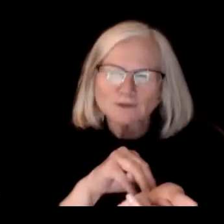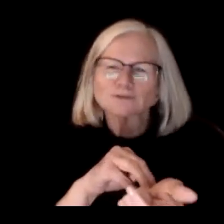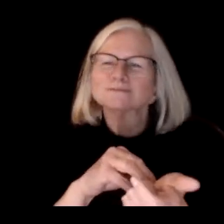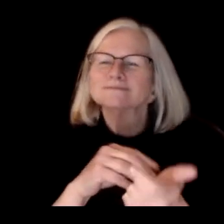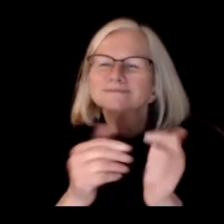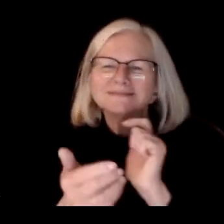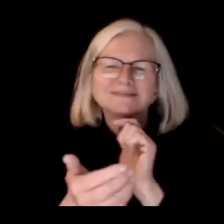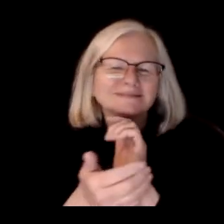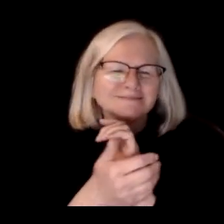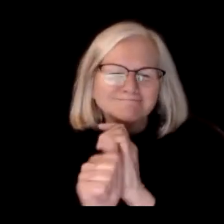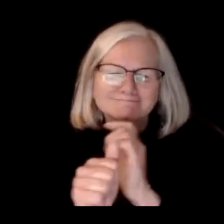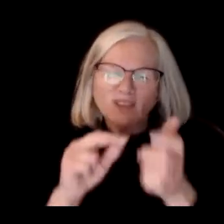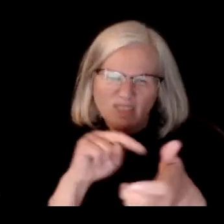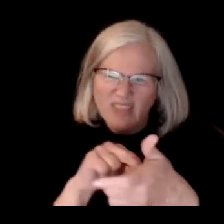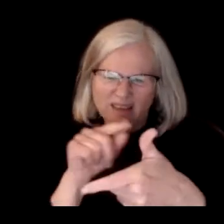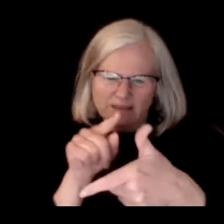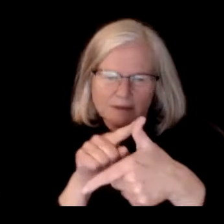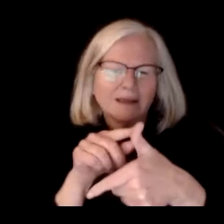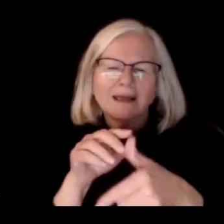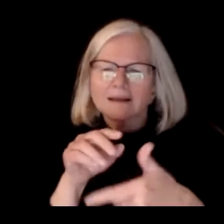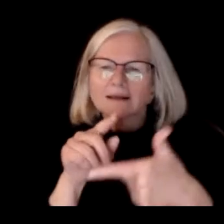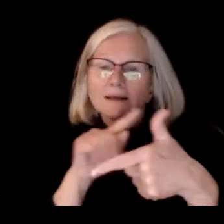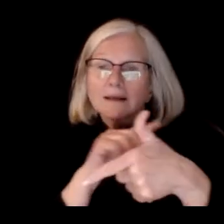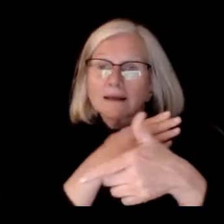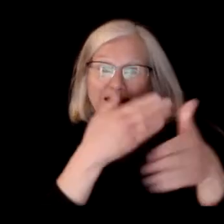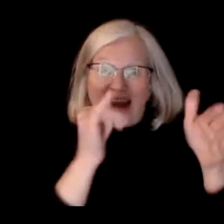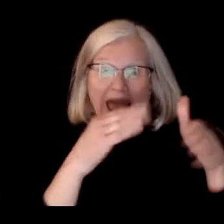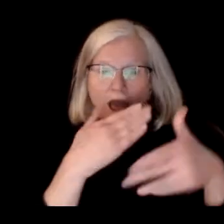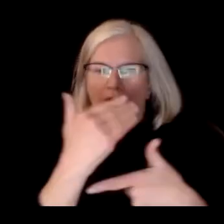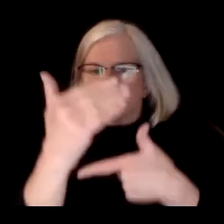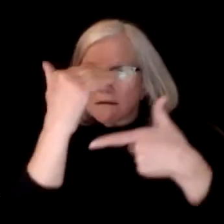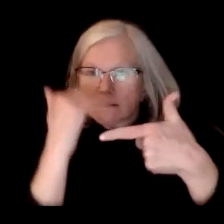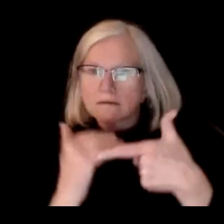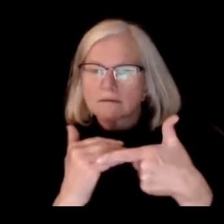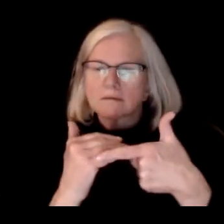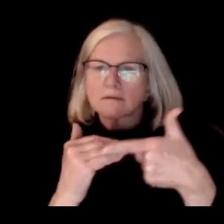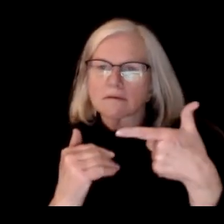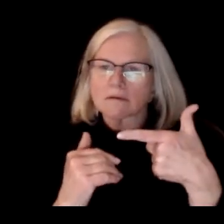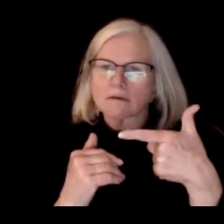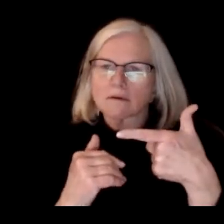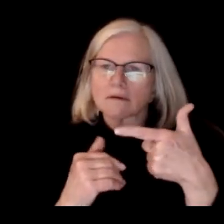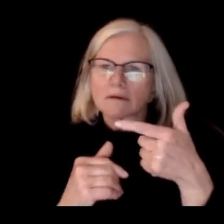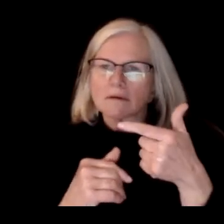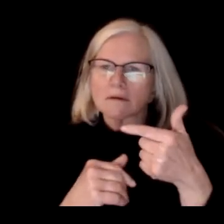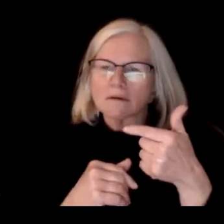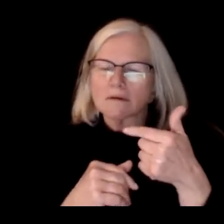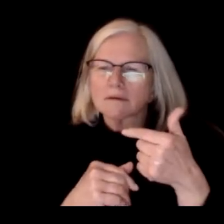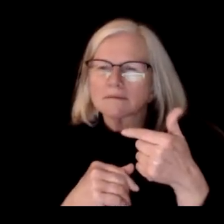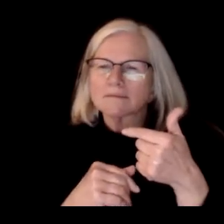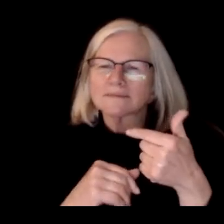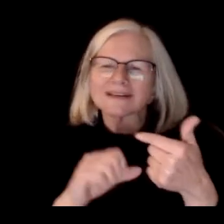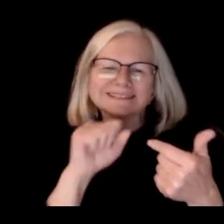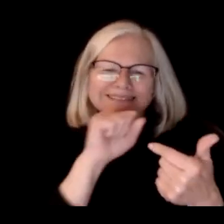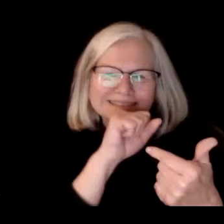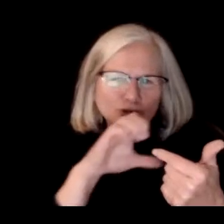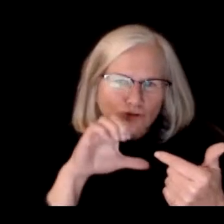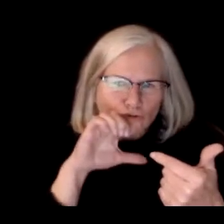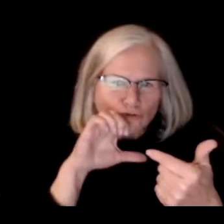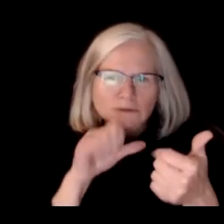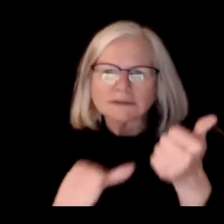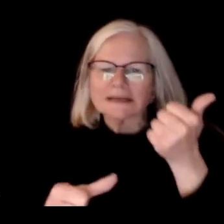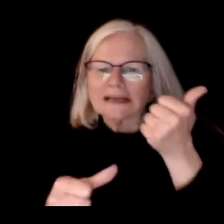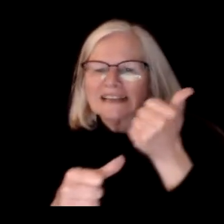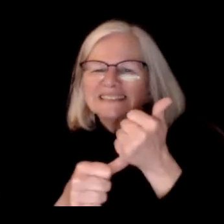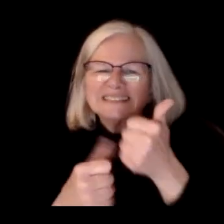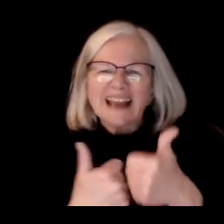beginning to now begin vaccinating in assisted living facilities as well this week. So as